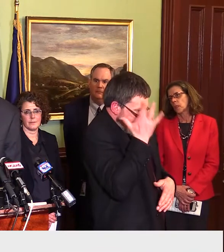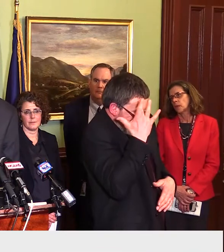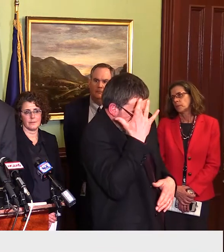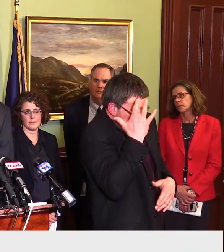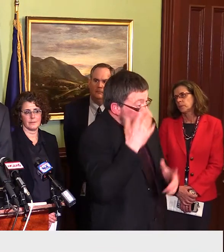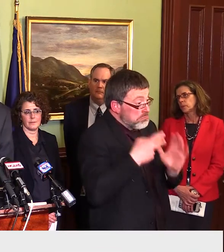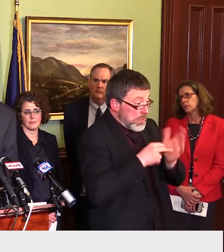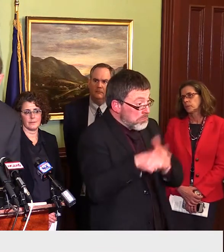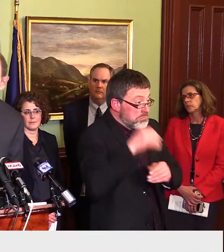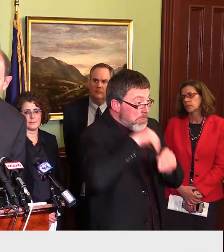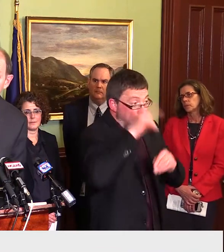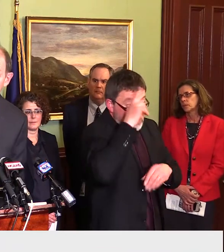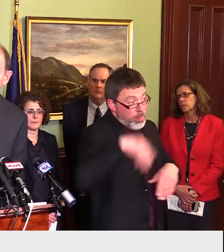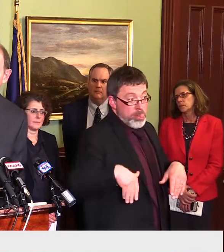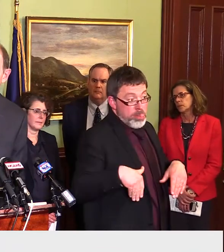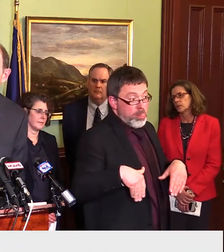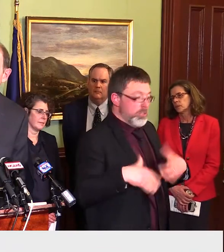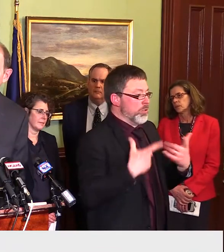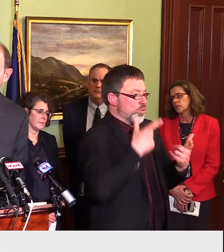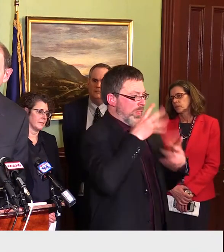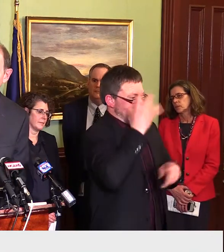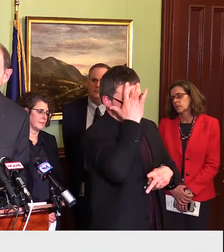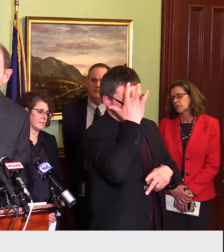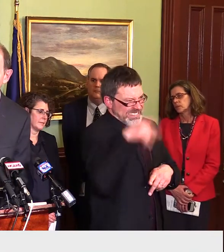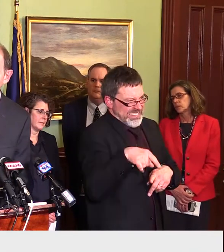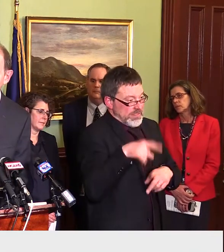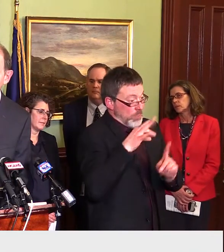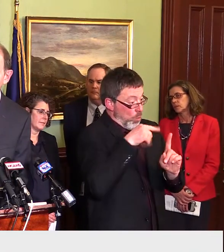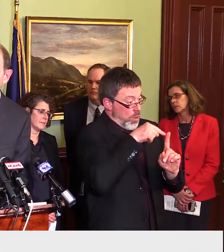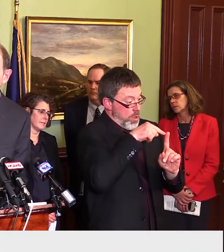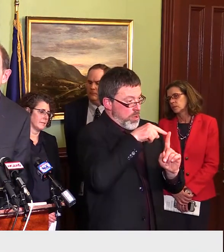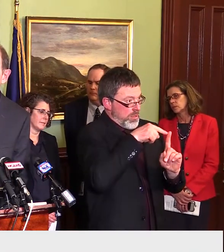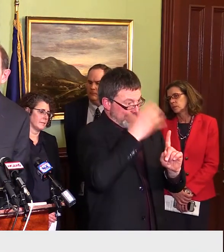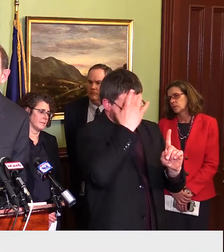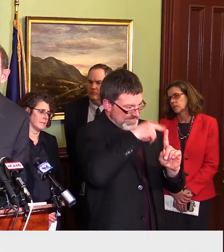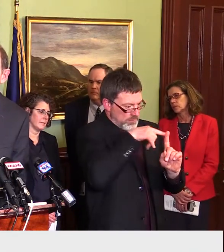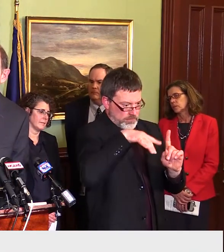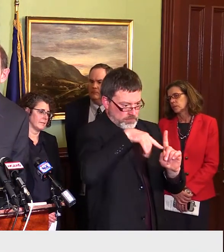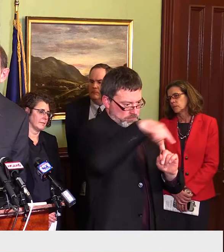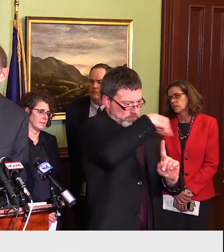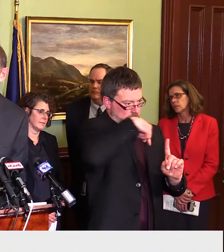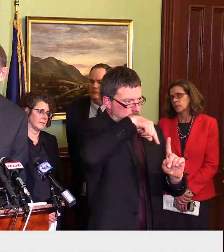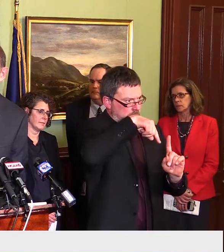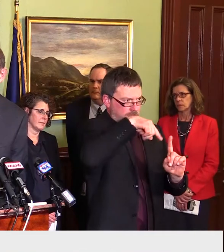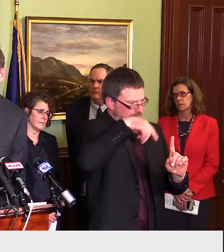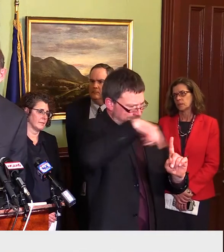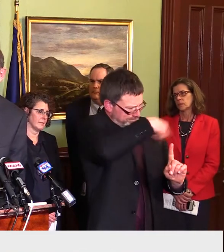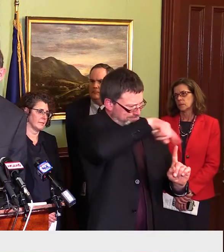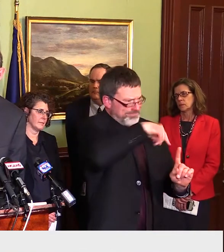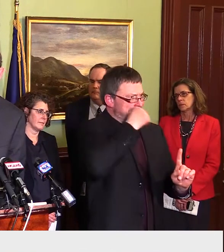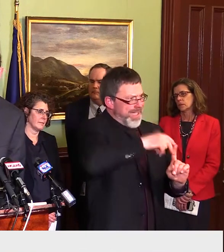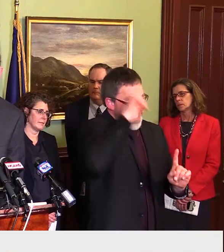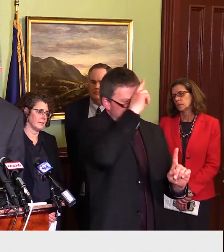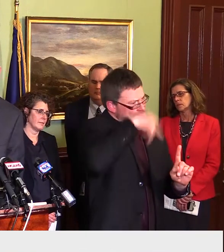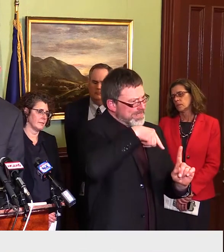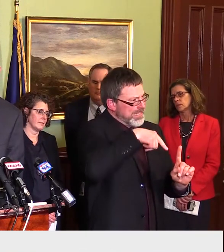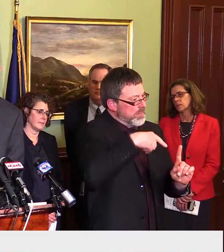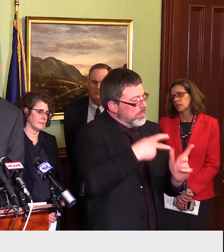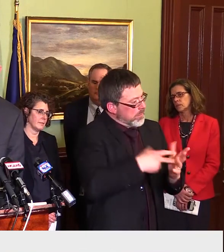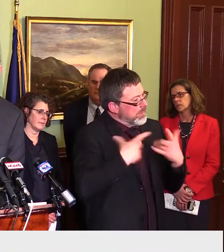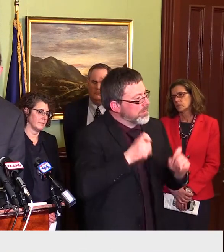instance. Actually, we work very closely with a lot of people at UVM. And I'm at the point now where I'm